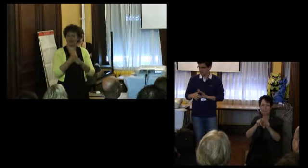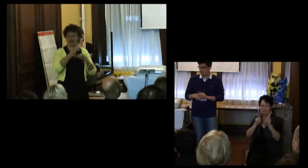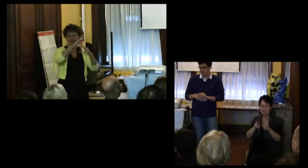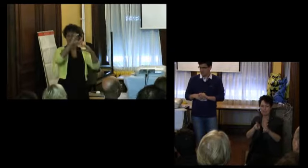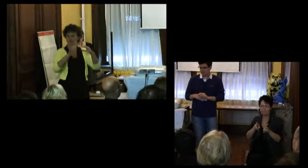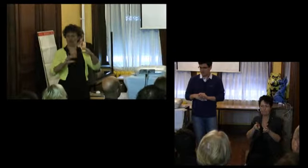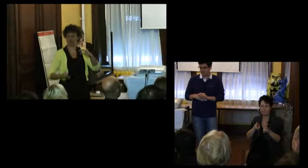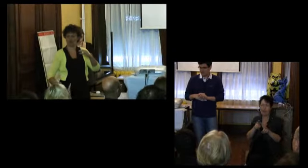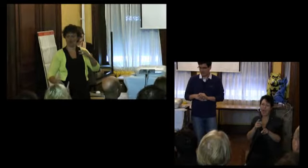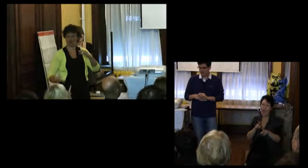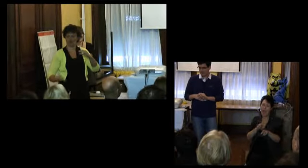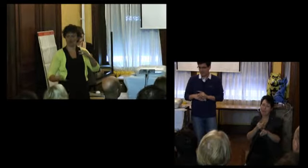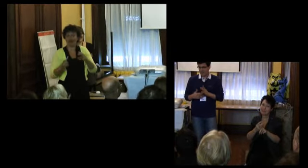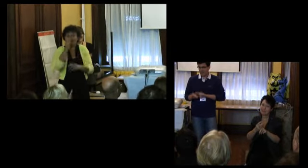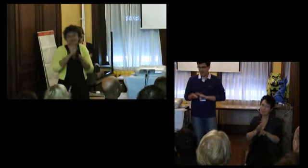Okay, I'm speaking slowly.